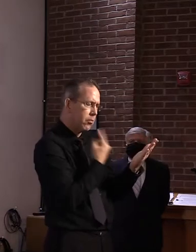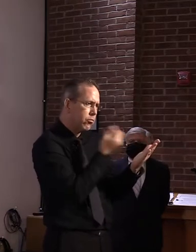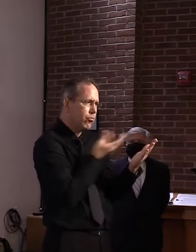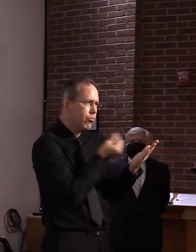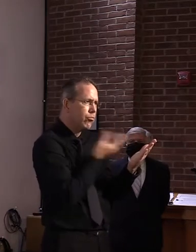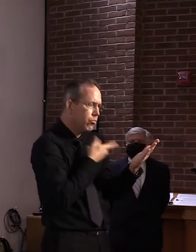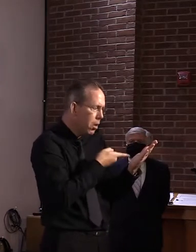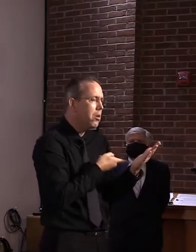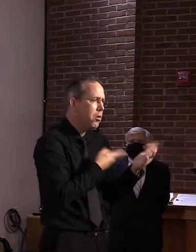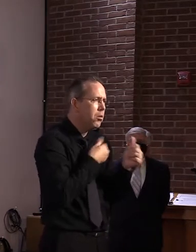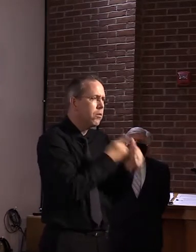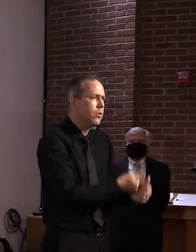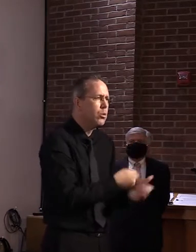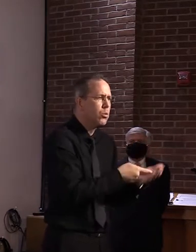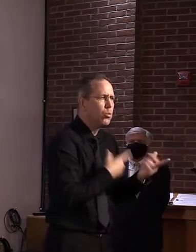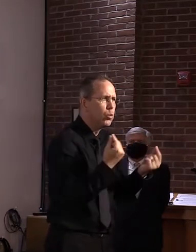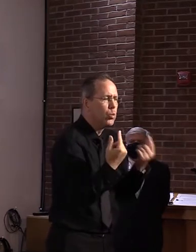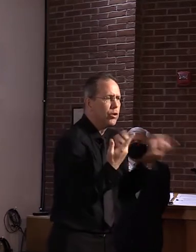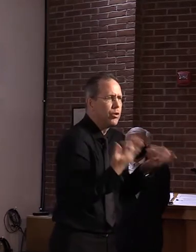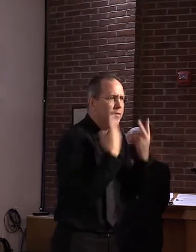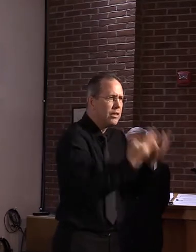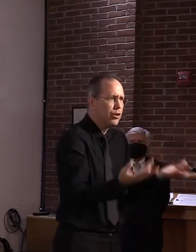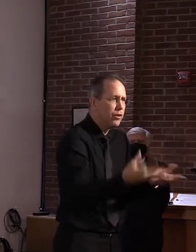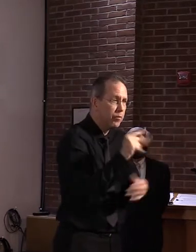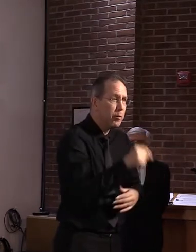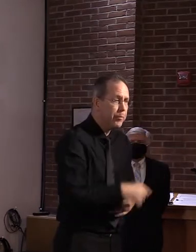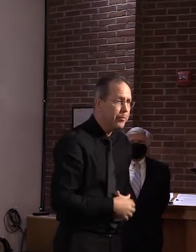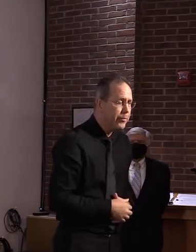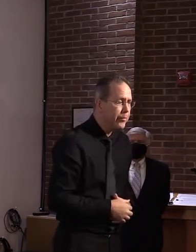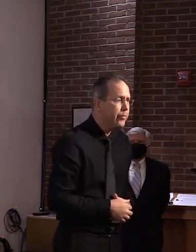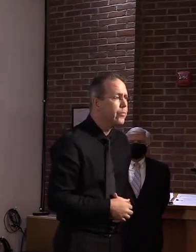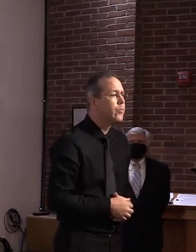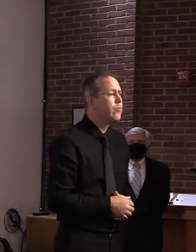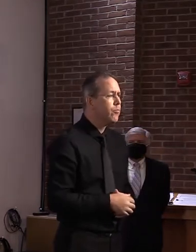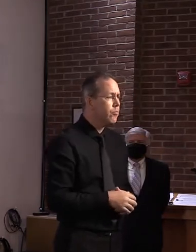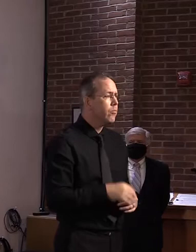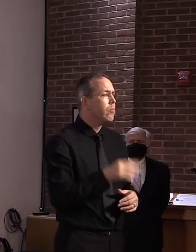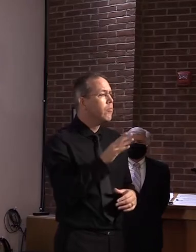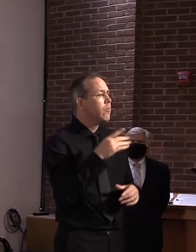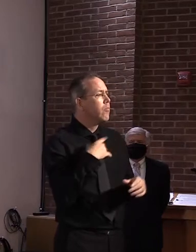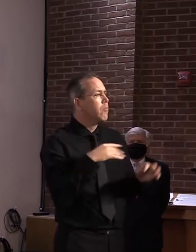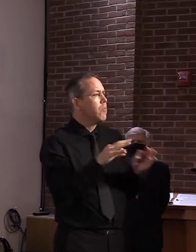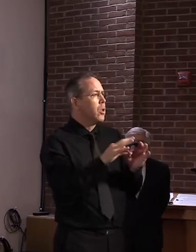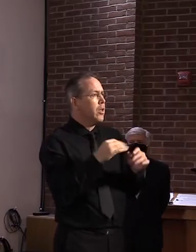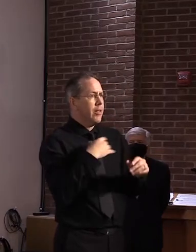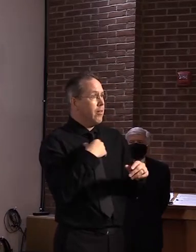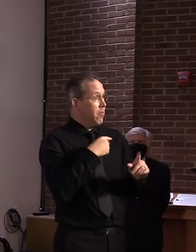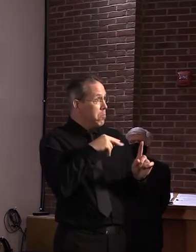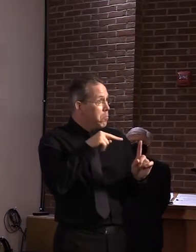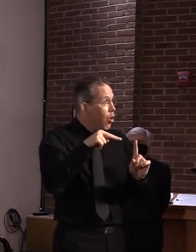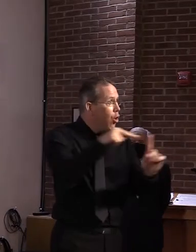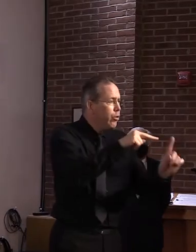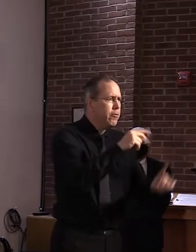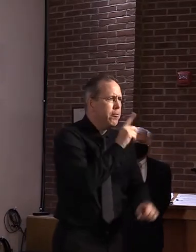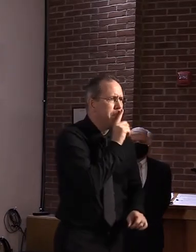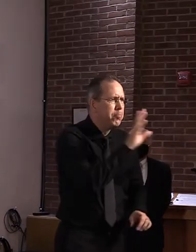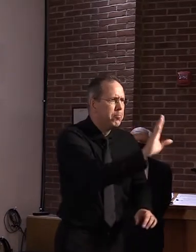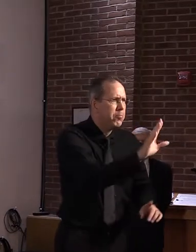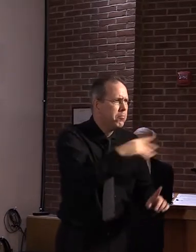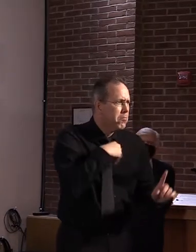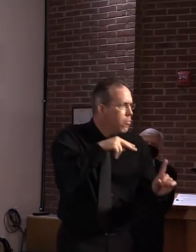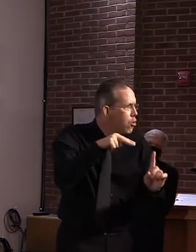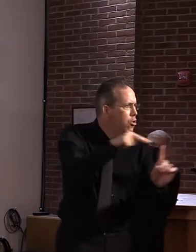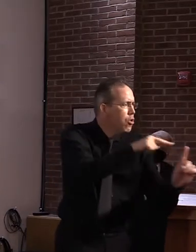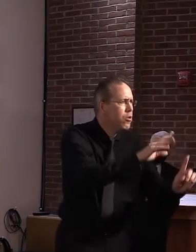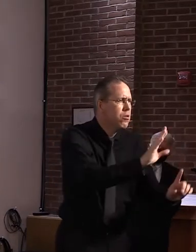when they need to get in touch with someone, et cetera. That is not a monitoring system where we know the GPS coordinate